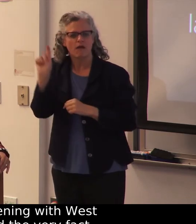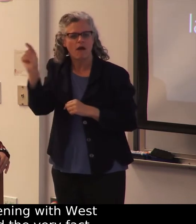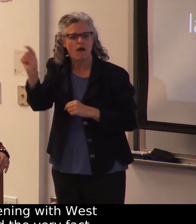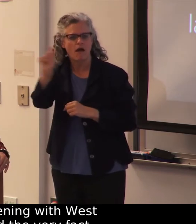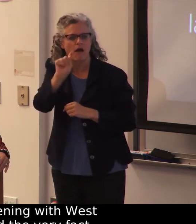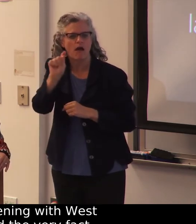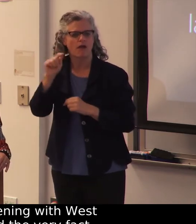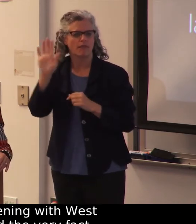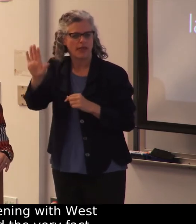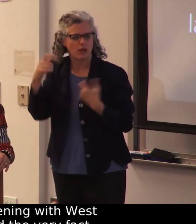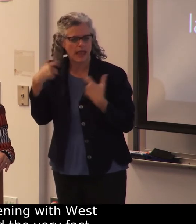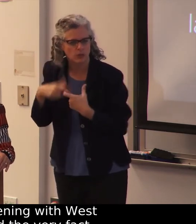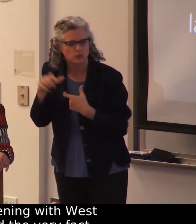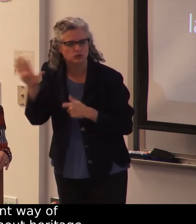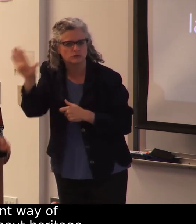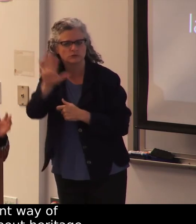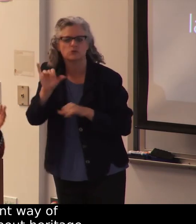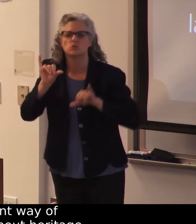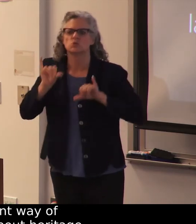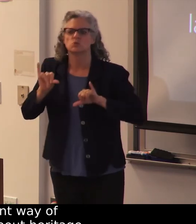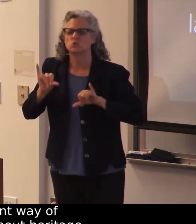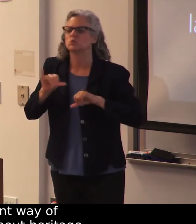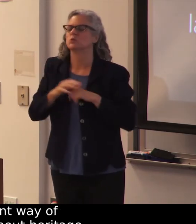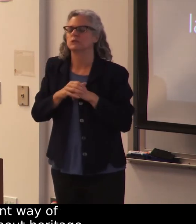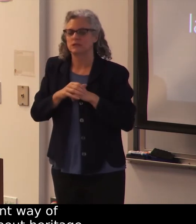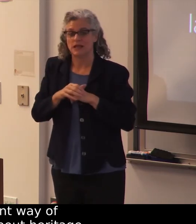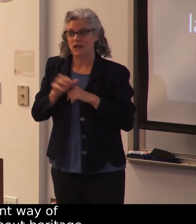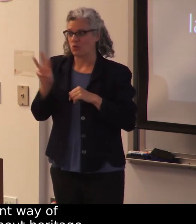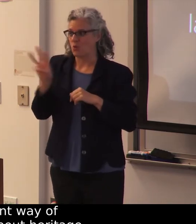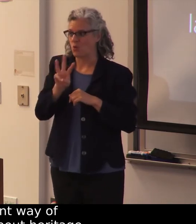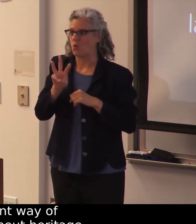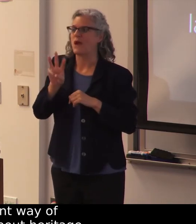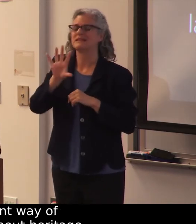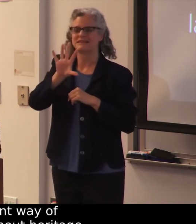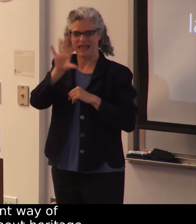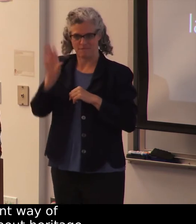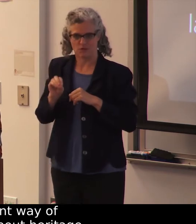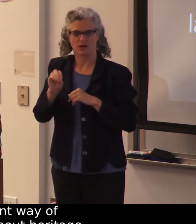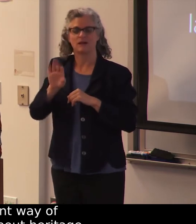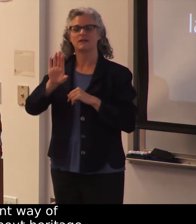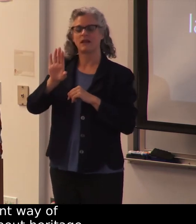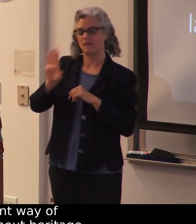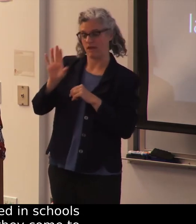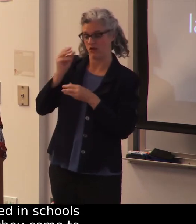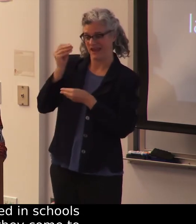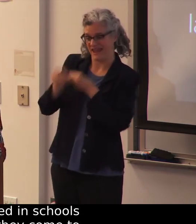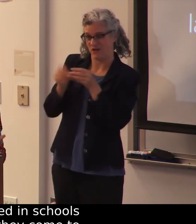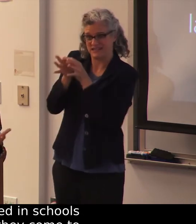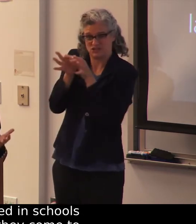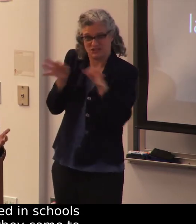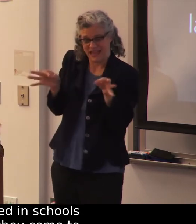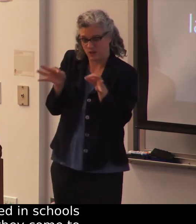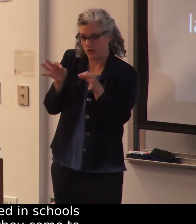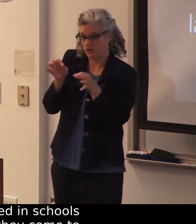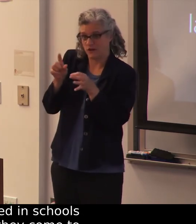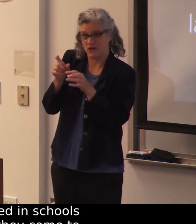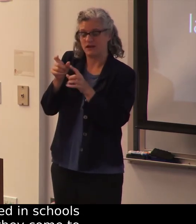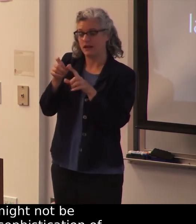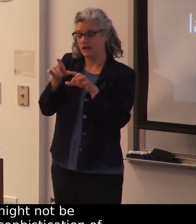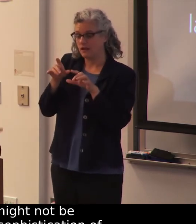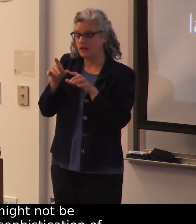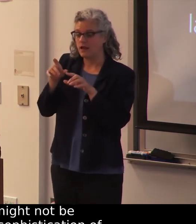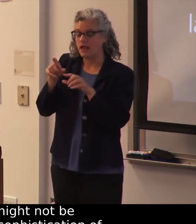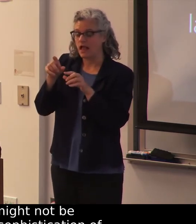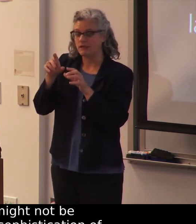West Africans, right? And the very fact that that's a different way of thinking about heritage languages, languages that people used in schools, and then they come to this